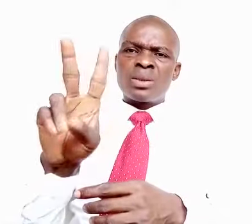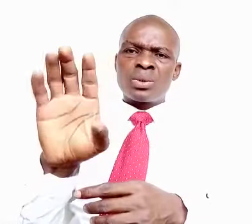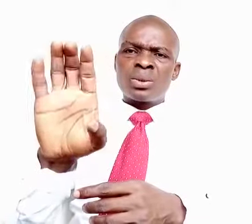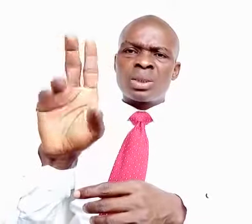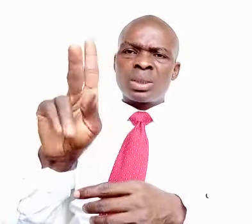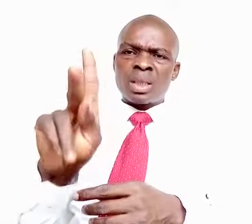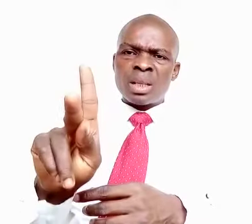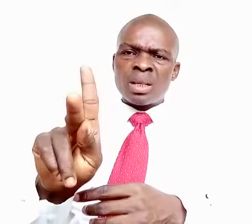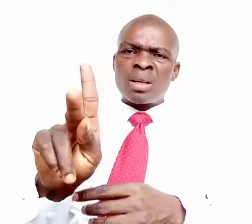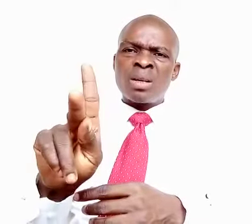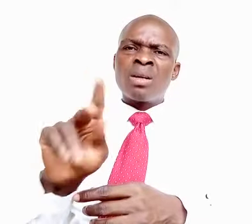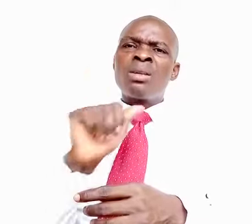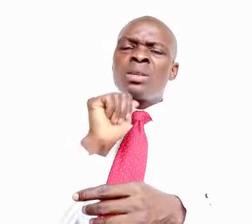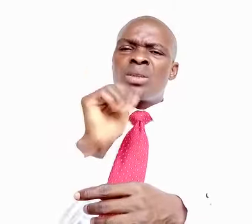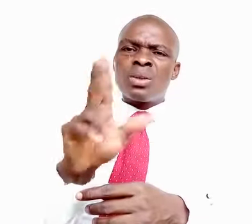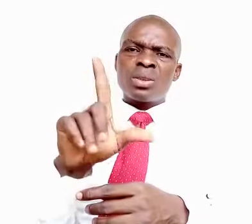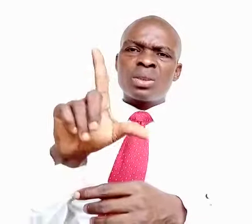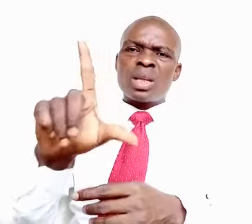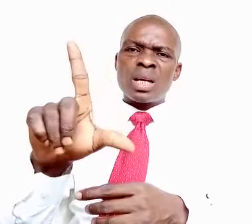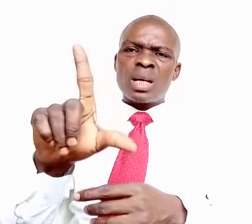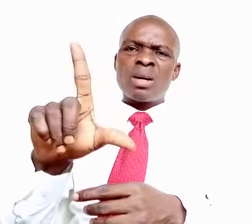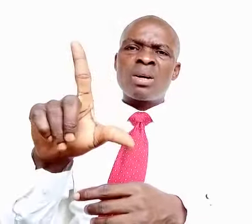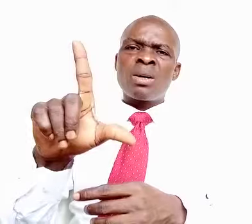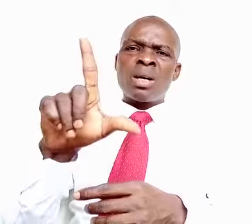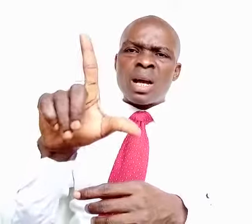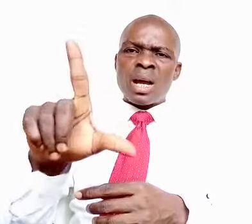L-U-C-K, not lock, spelled